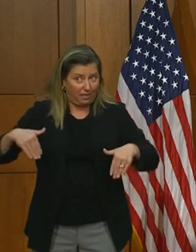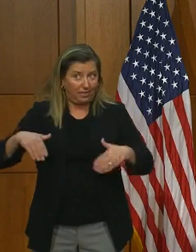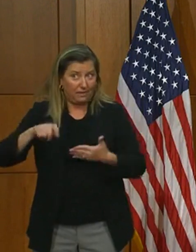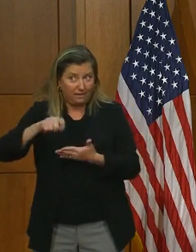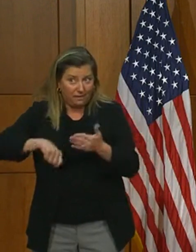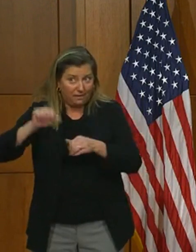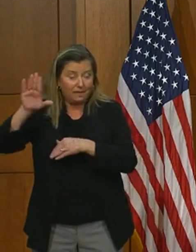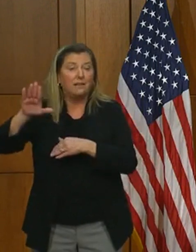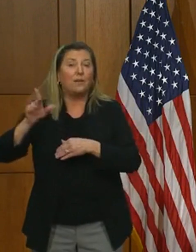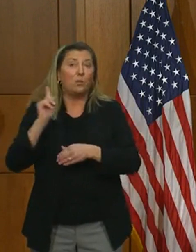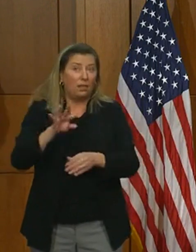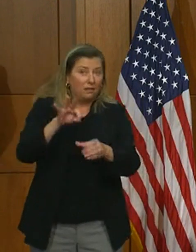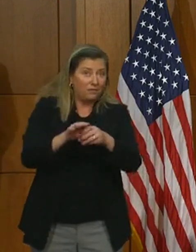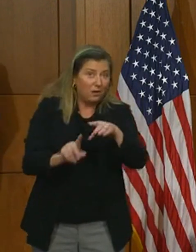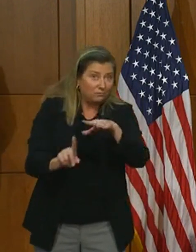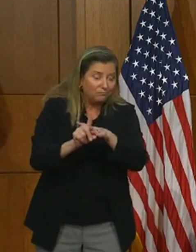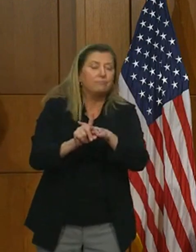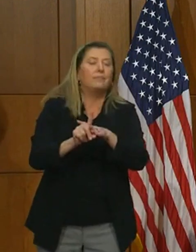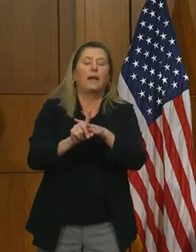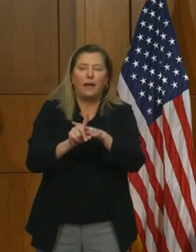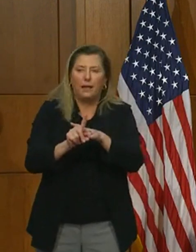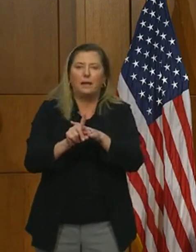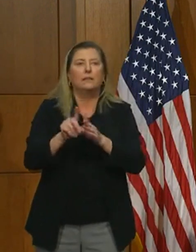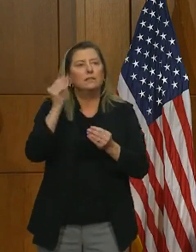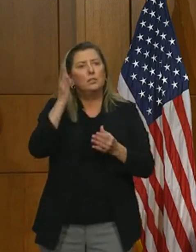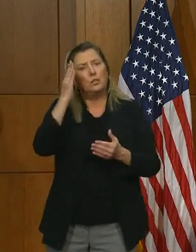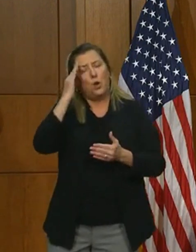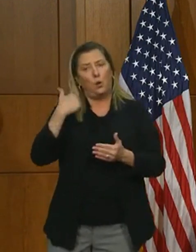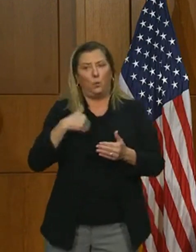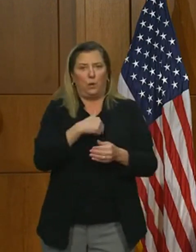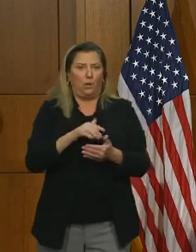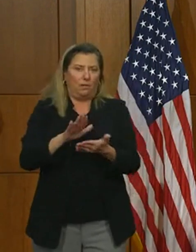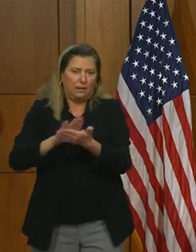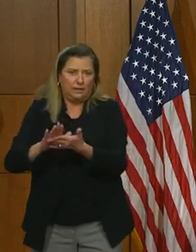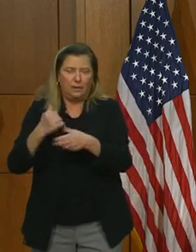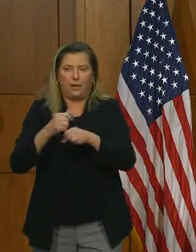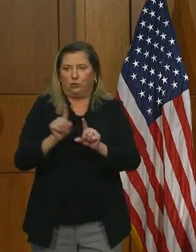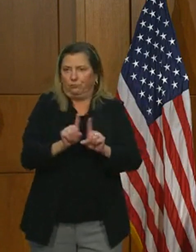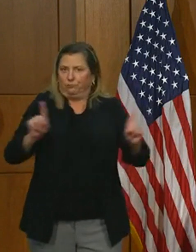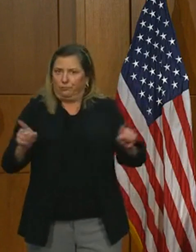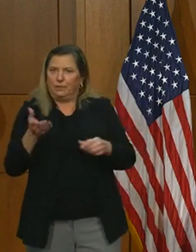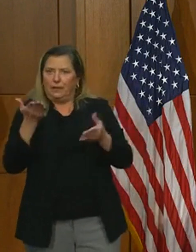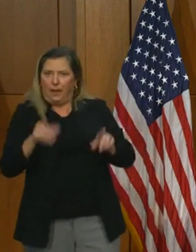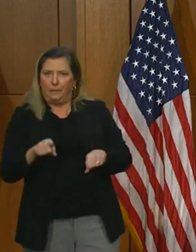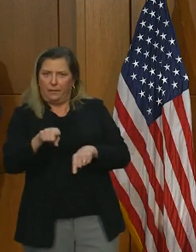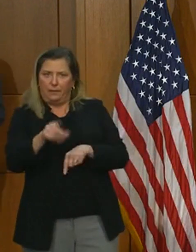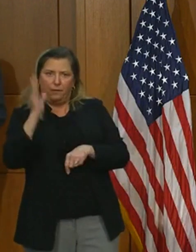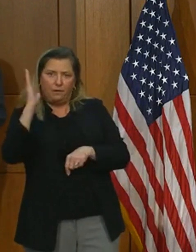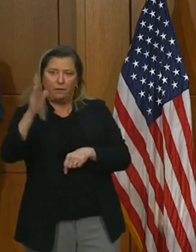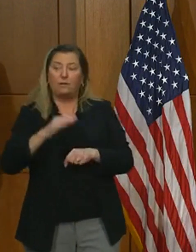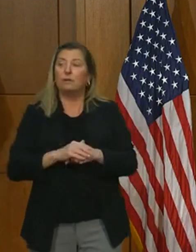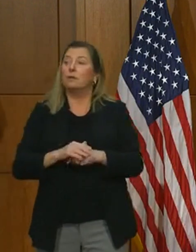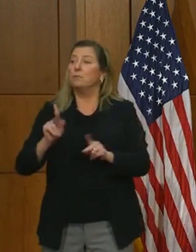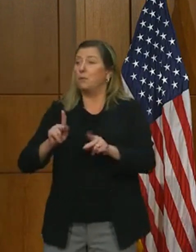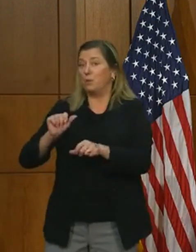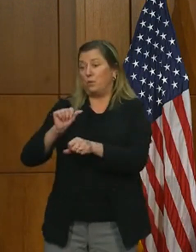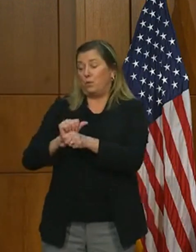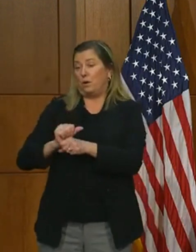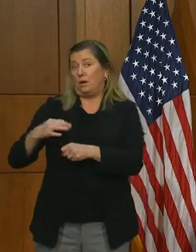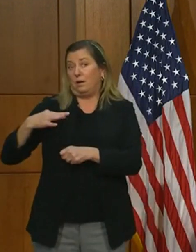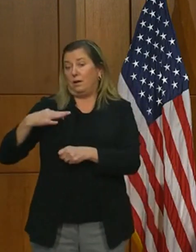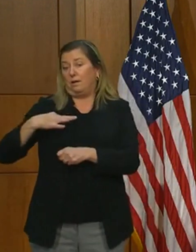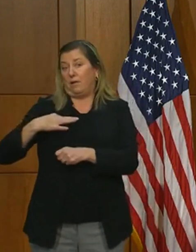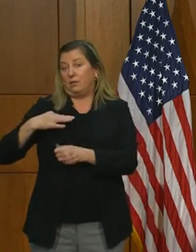working to ensure that cleaning and social distancing are done. Volunteers with the Medical Reserve Corps will